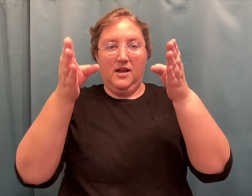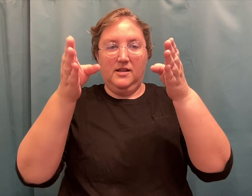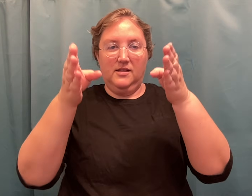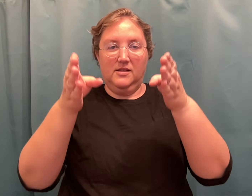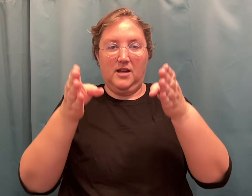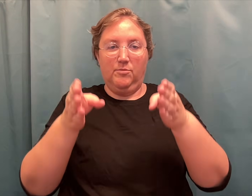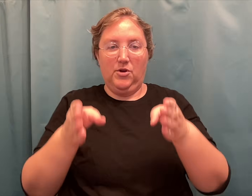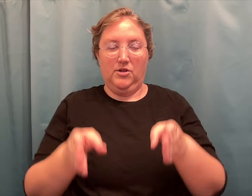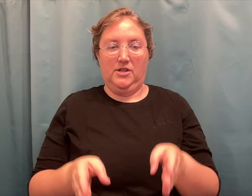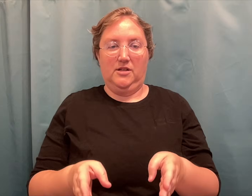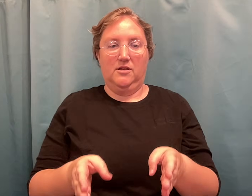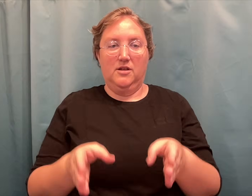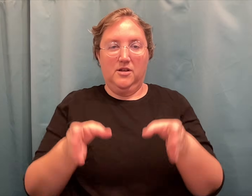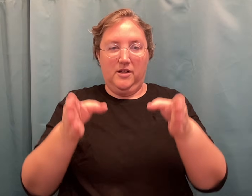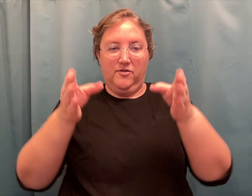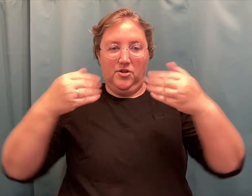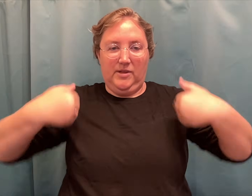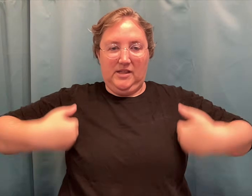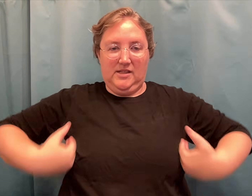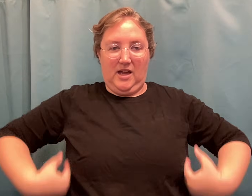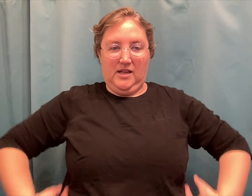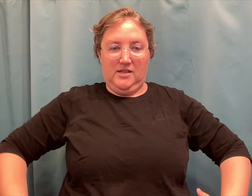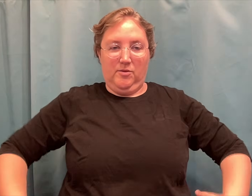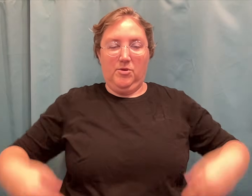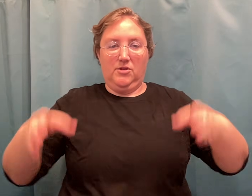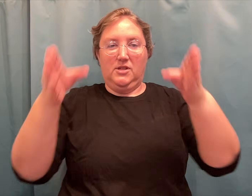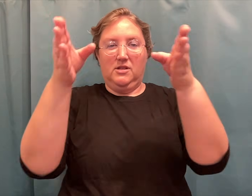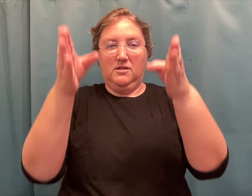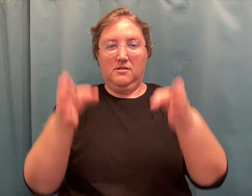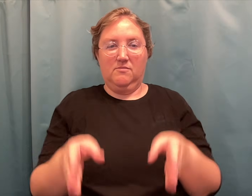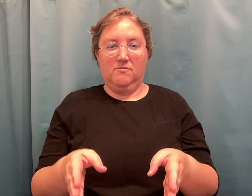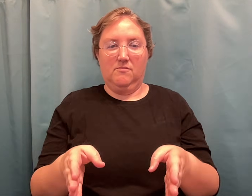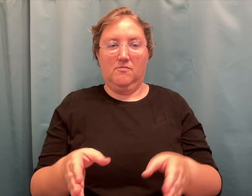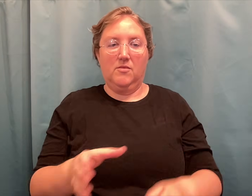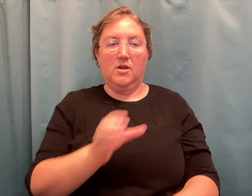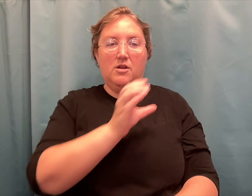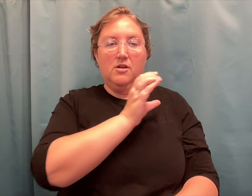then the sign person. I'm showing the size of a person.